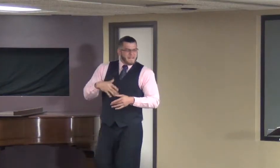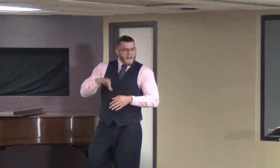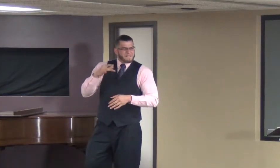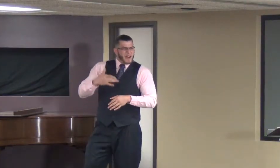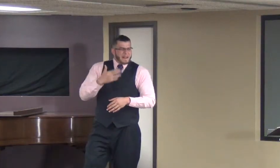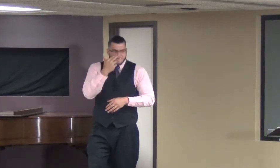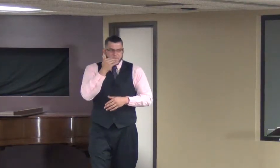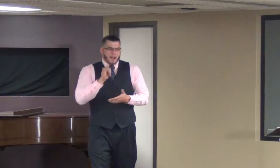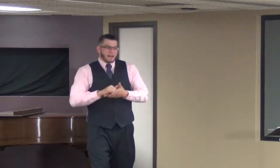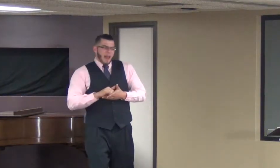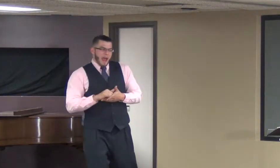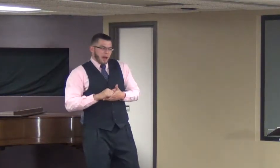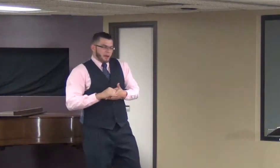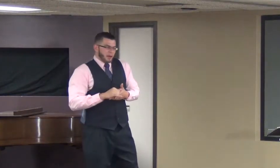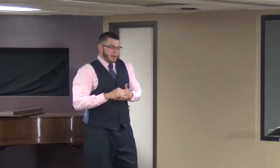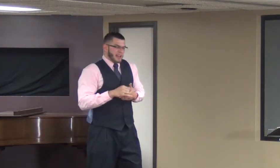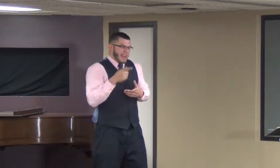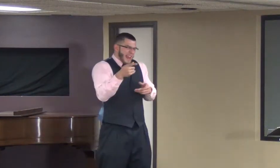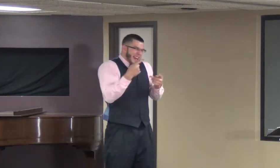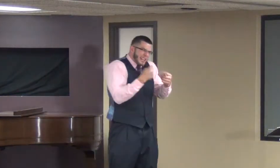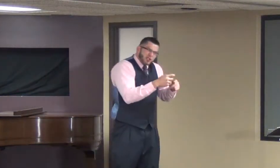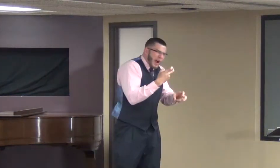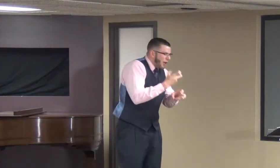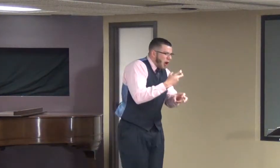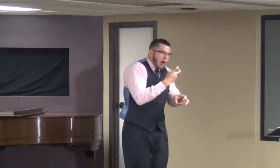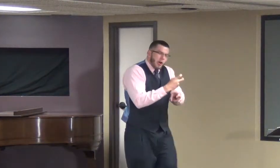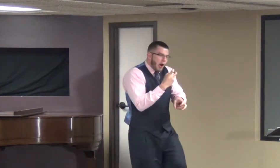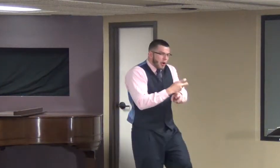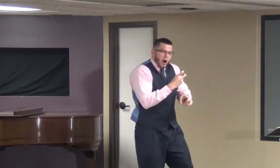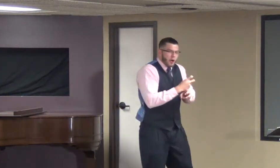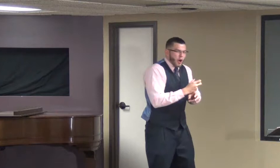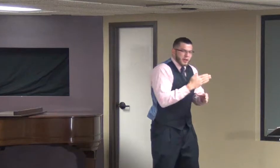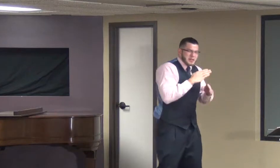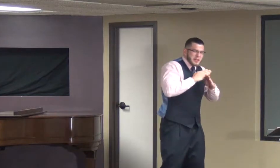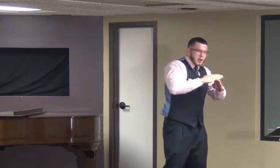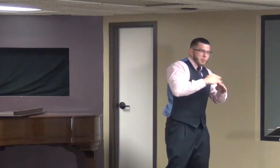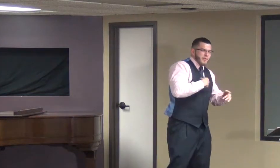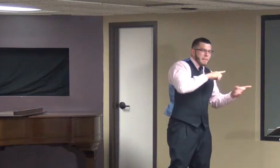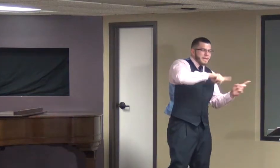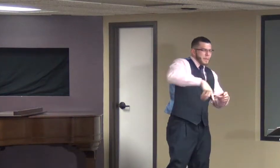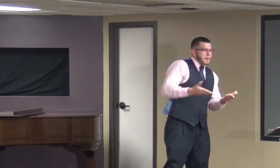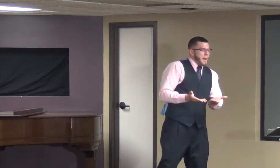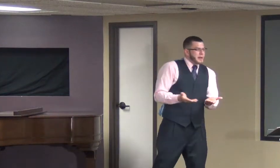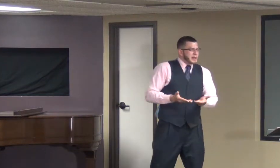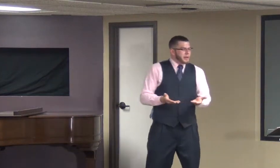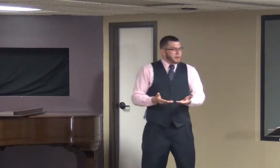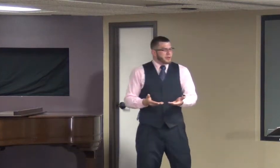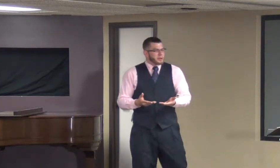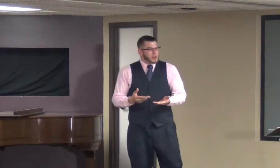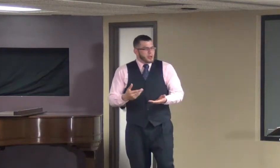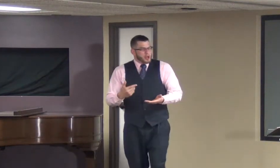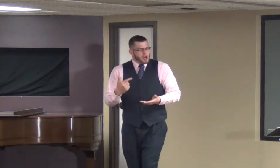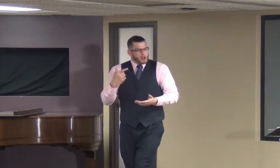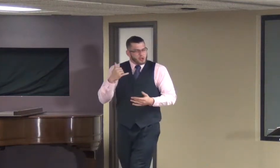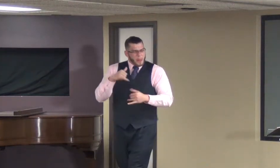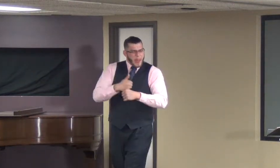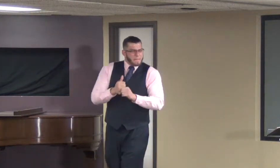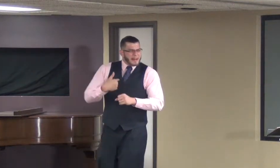I find it funny that he's tried hard to prevent me from coming here. So that makes